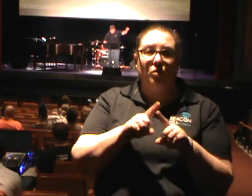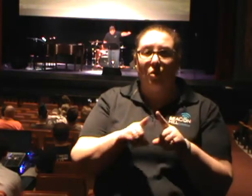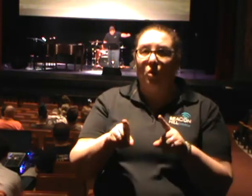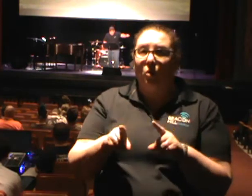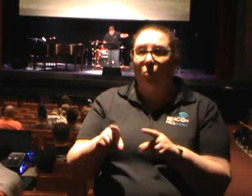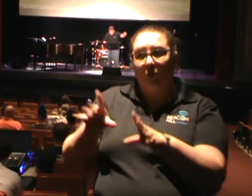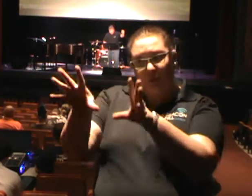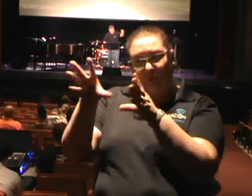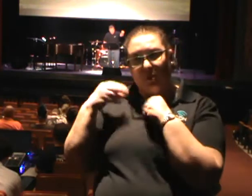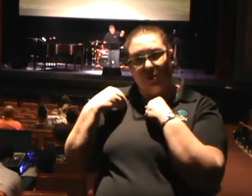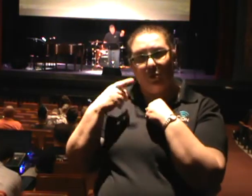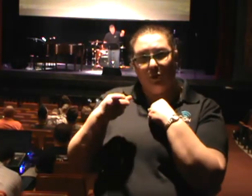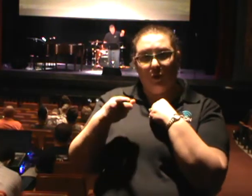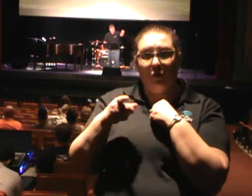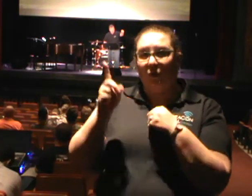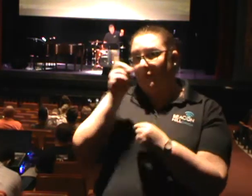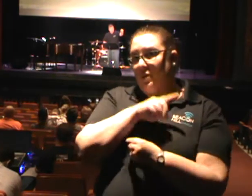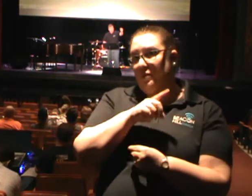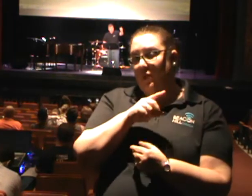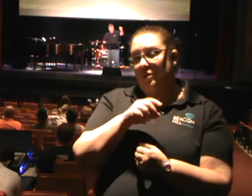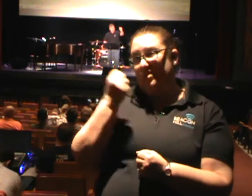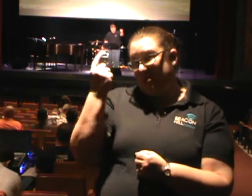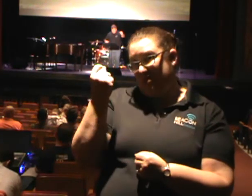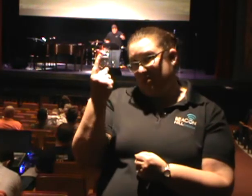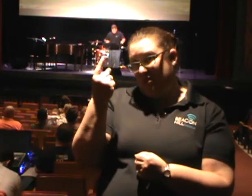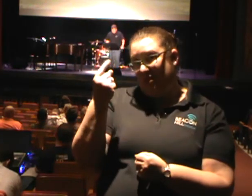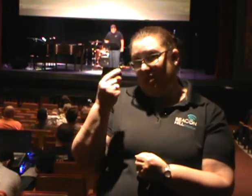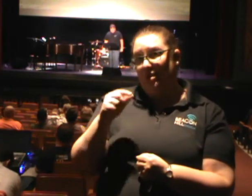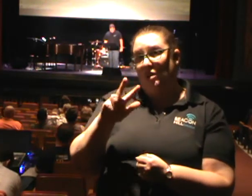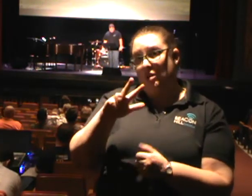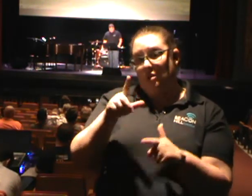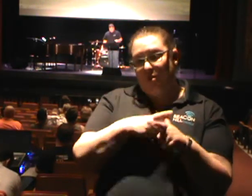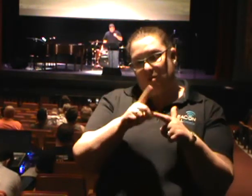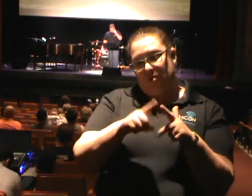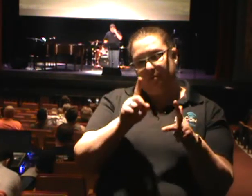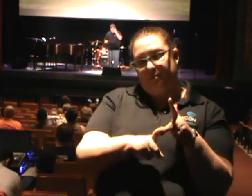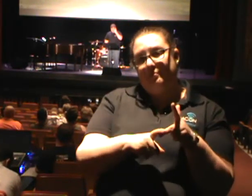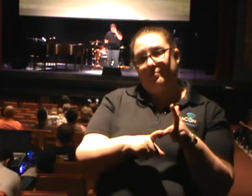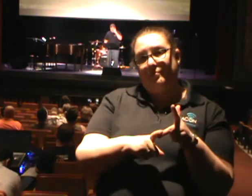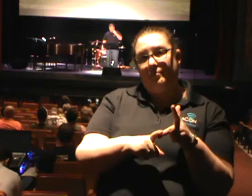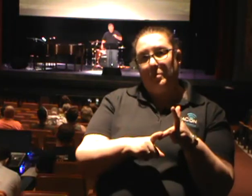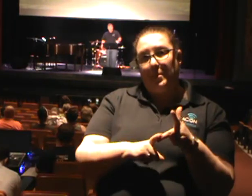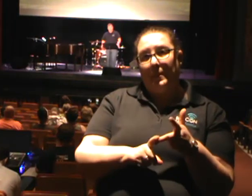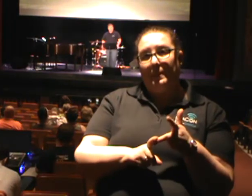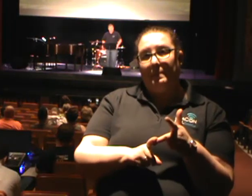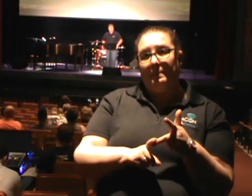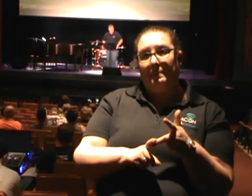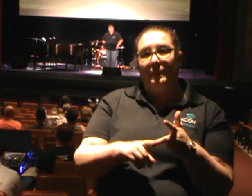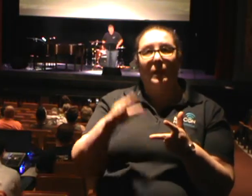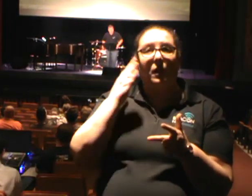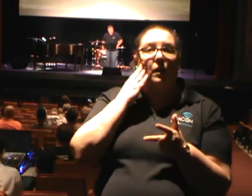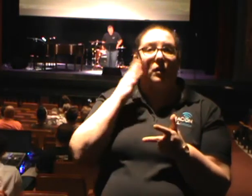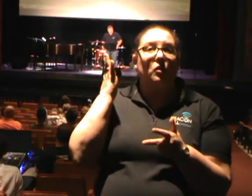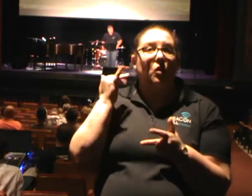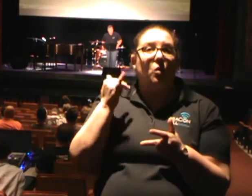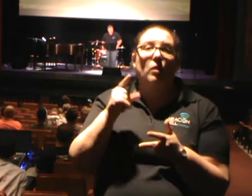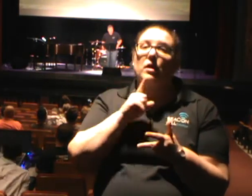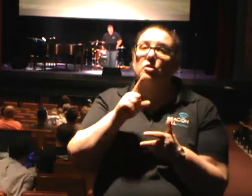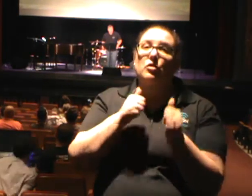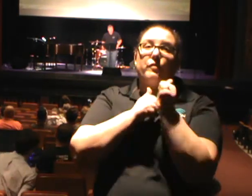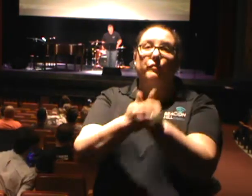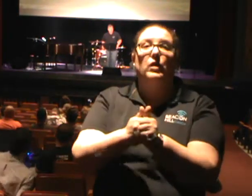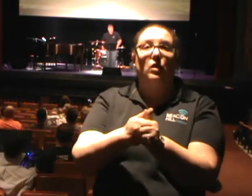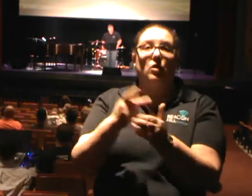you that is false. Do you get me? So the third one this morning, I want you to know why you should follow the